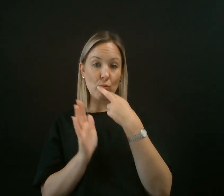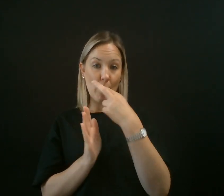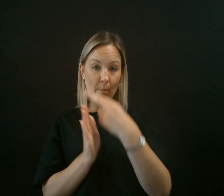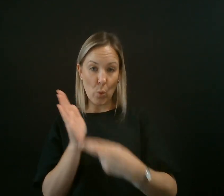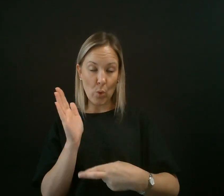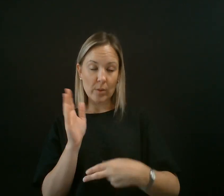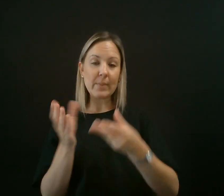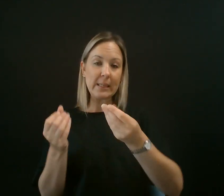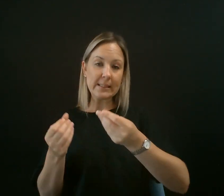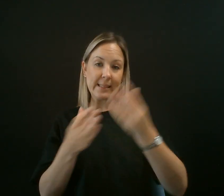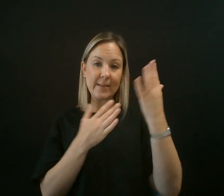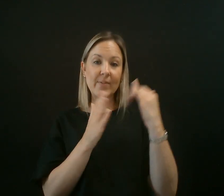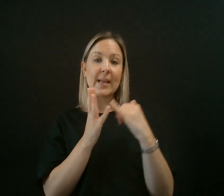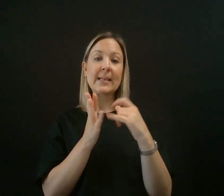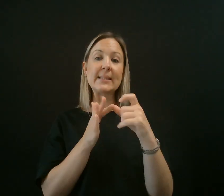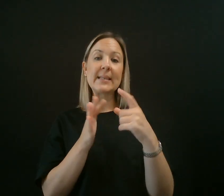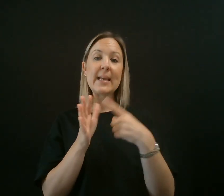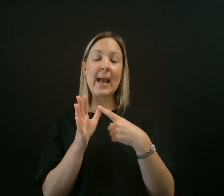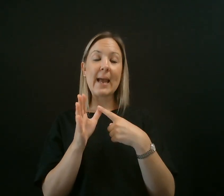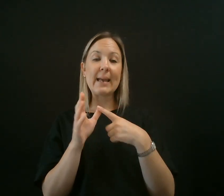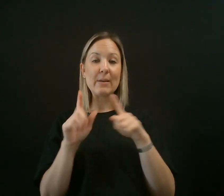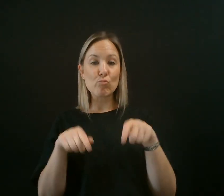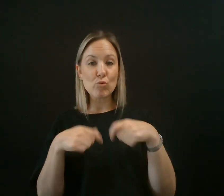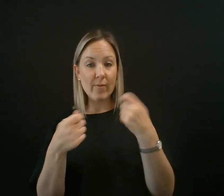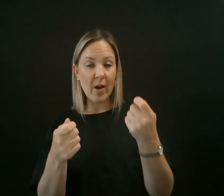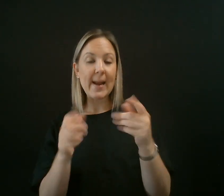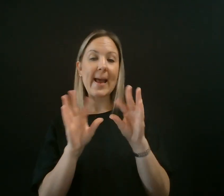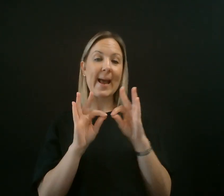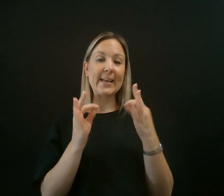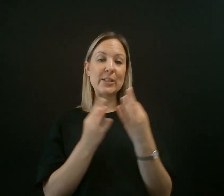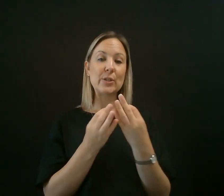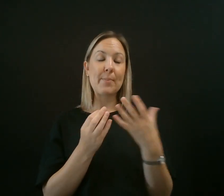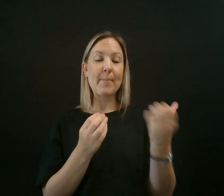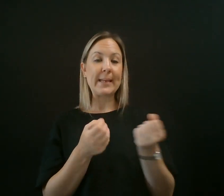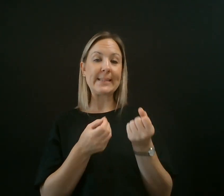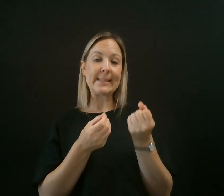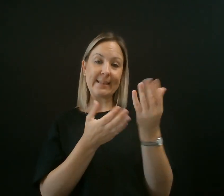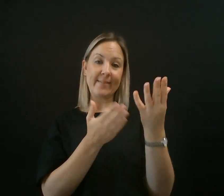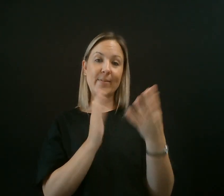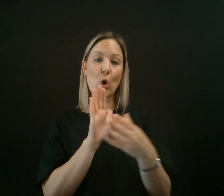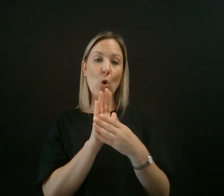SDA provider/agent a copy within 7 days.